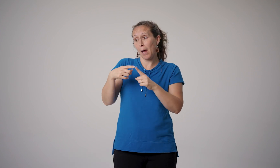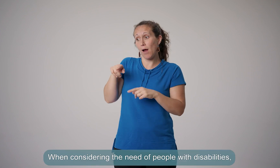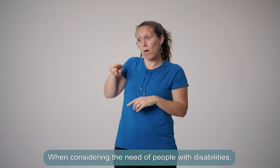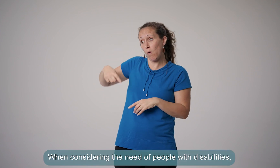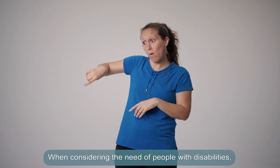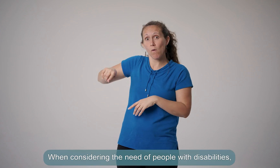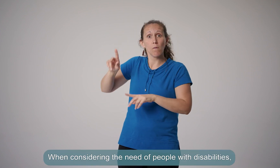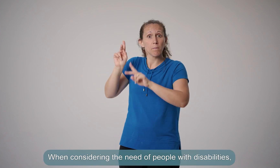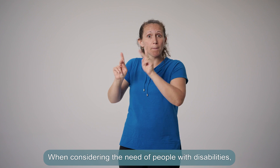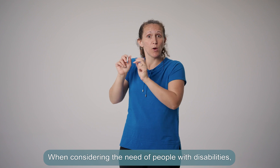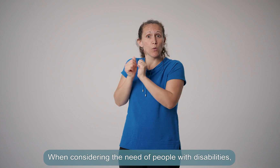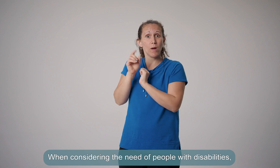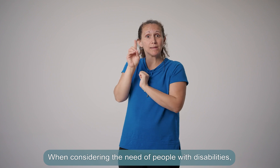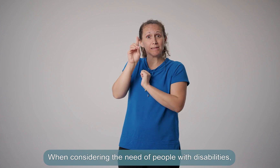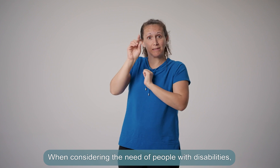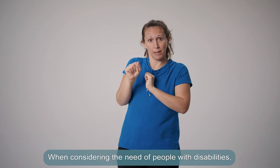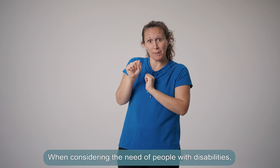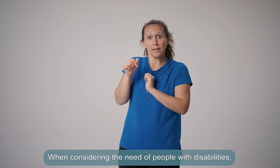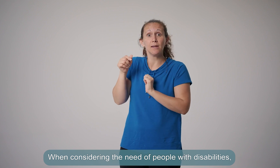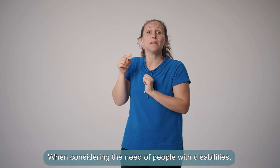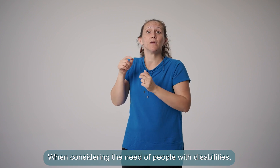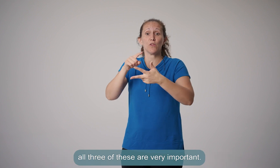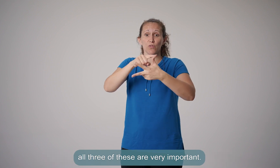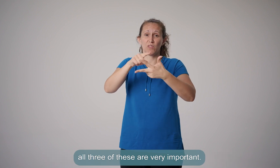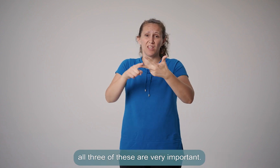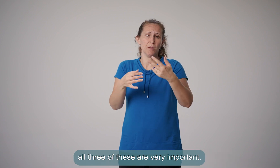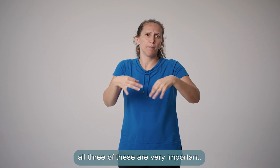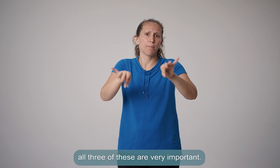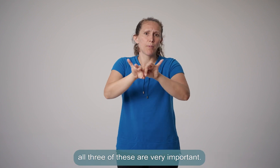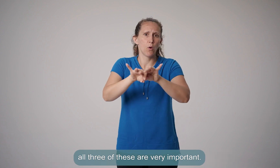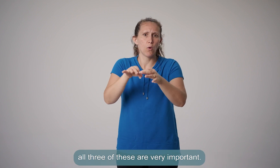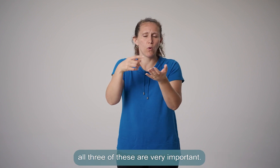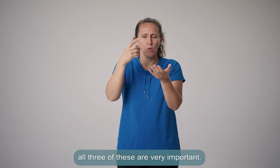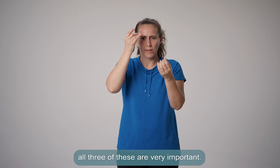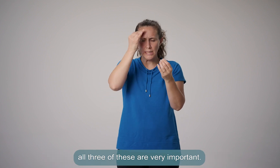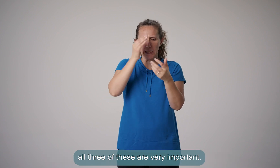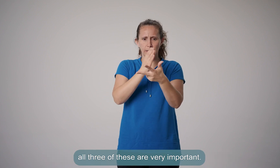When considering the need of people with disabilities, all 3 of these are very important.